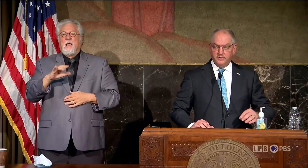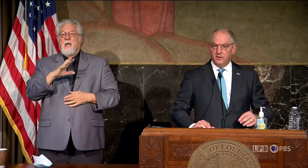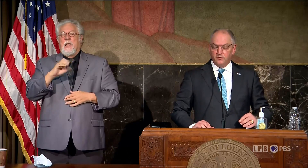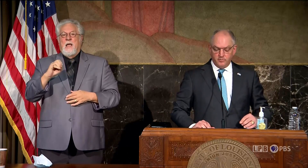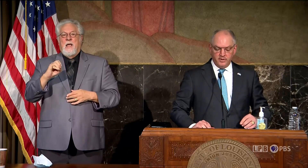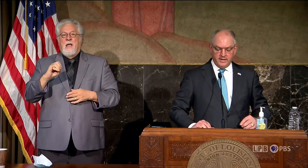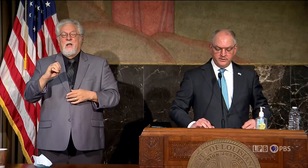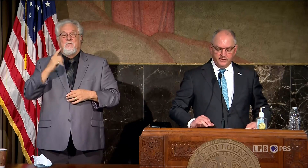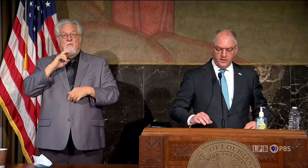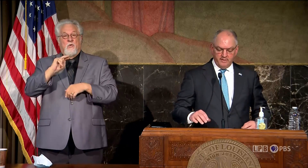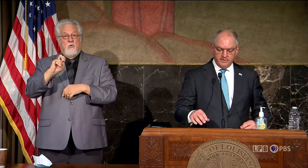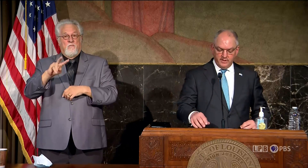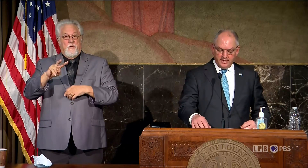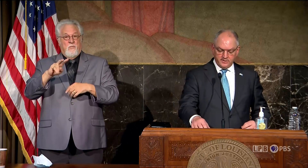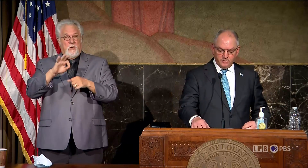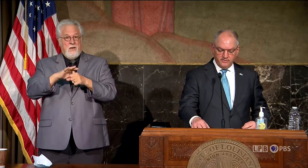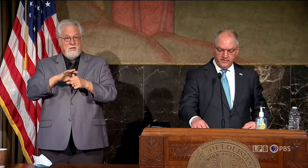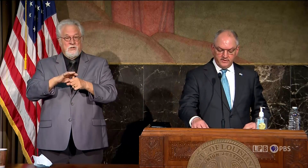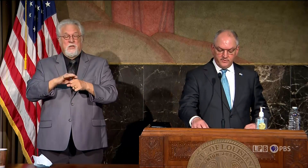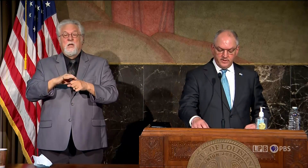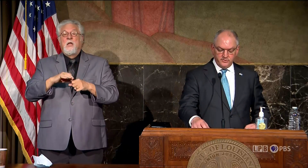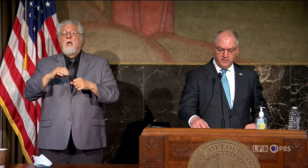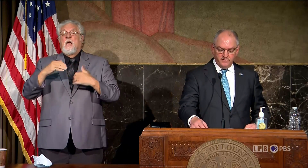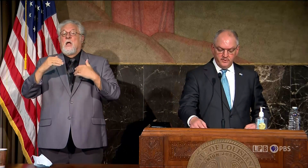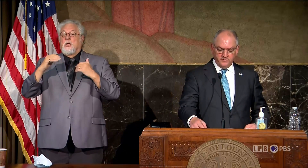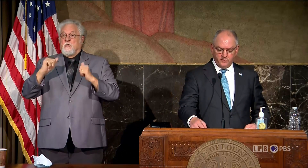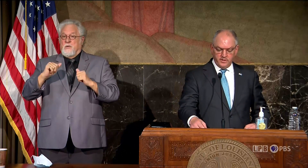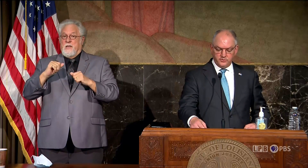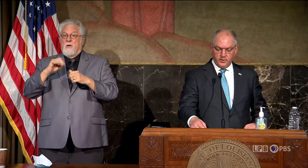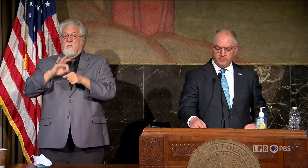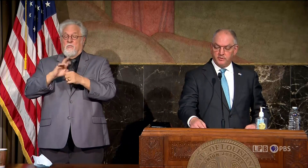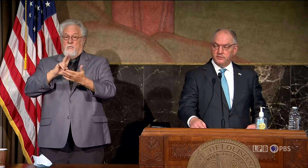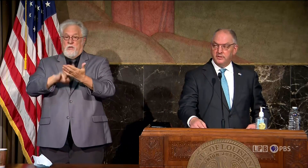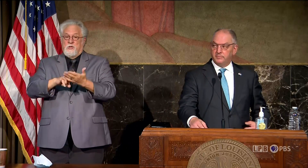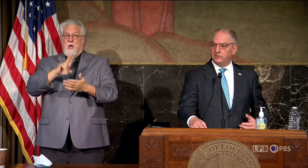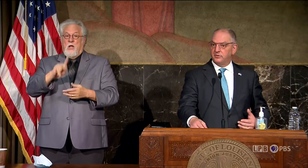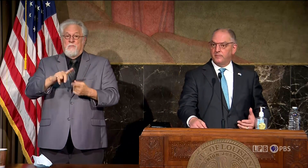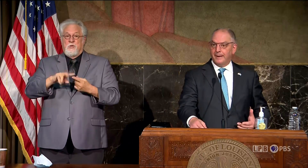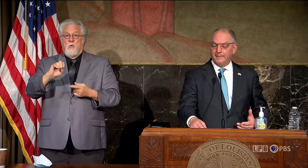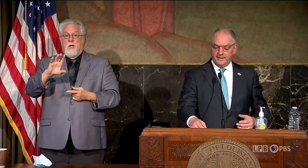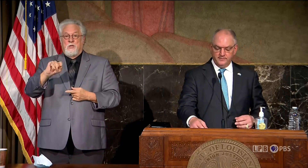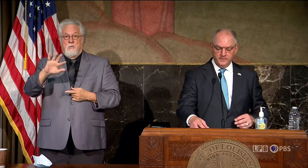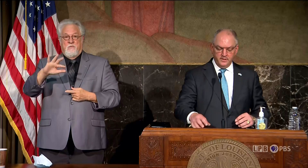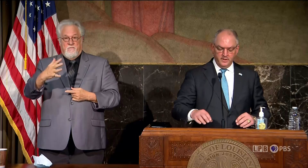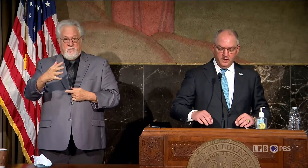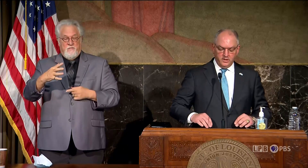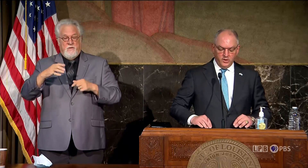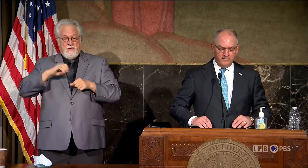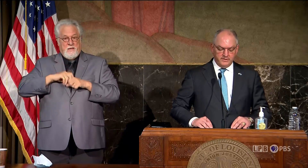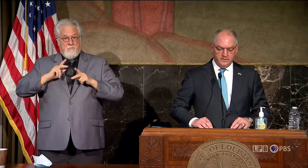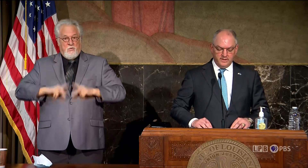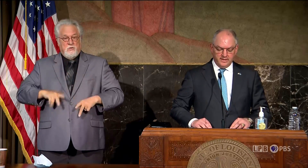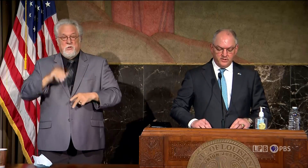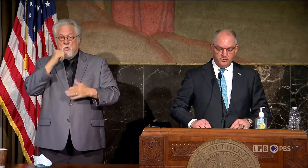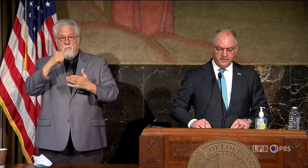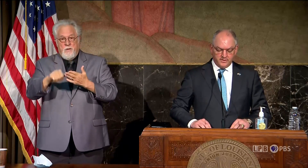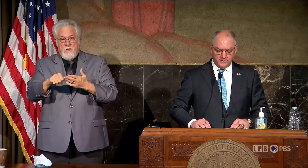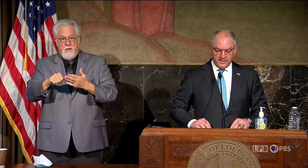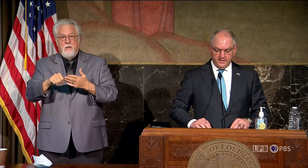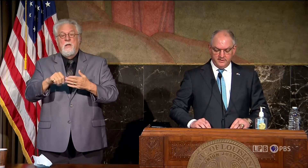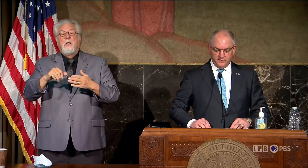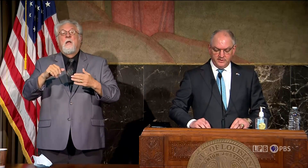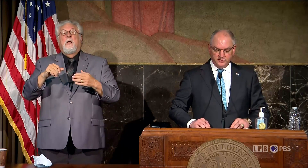reminder for the November election, you have until October the 5th to register to vote if you're registering in person or by mail. You have until October